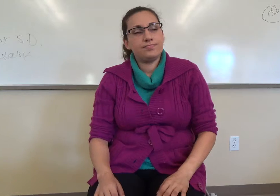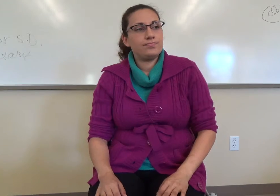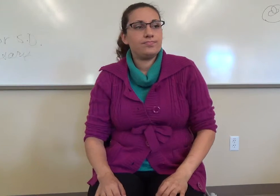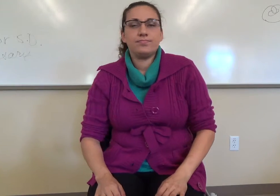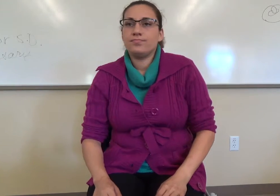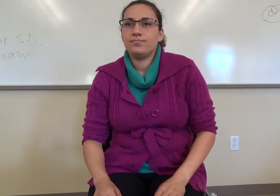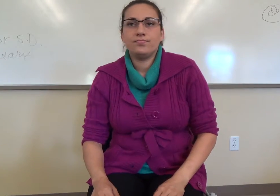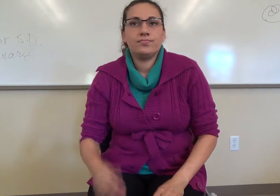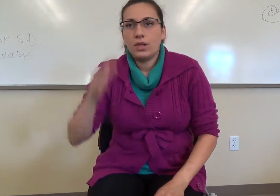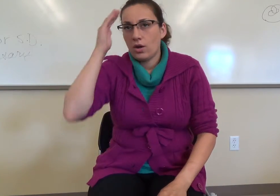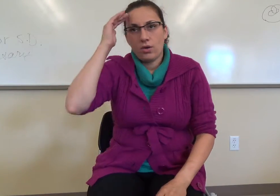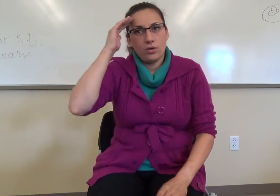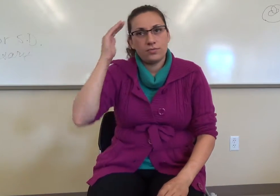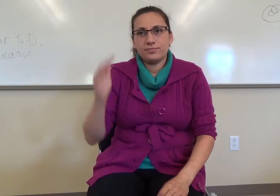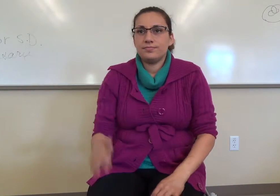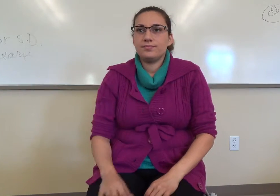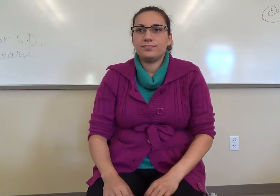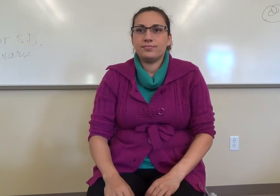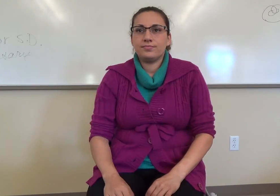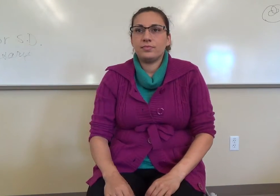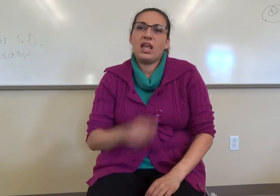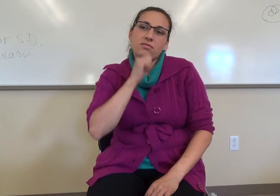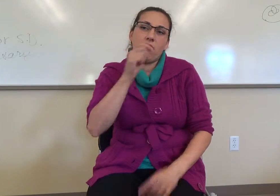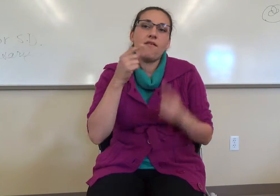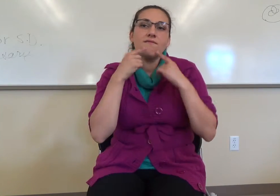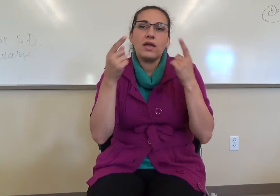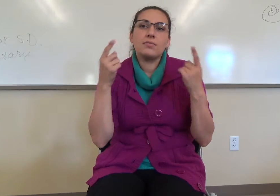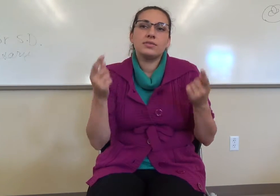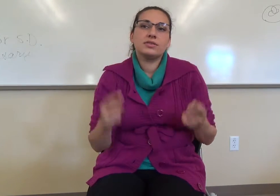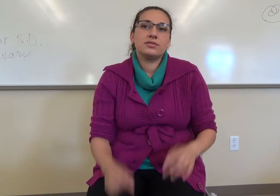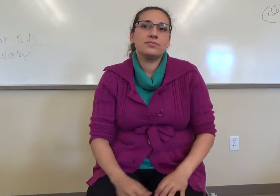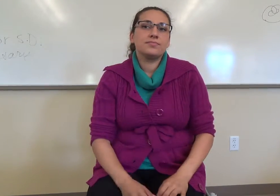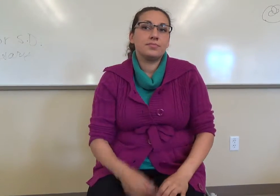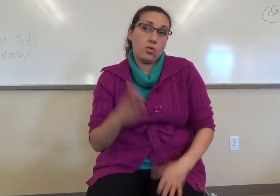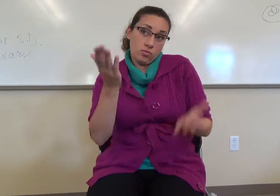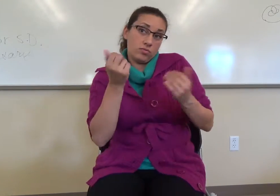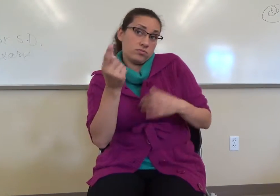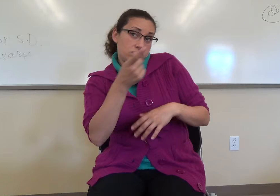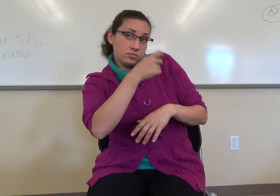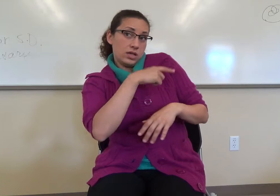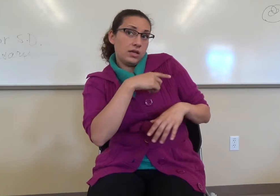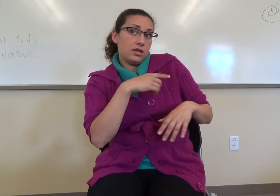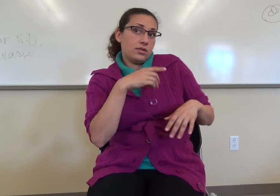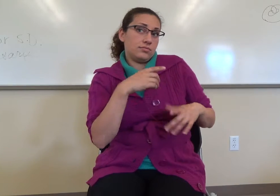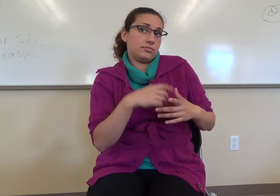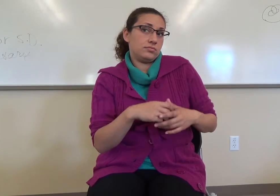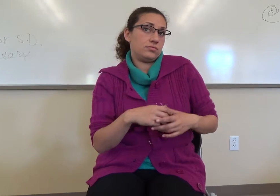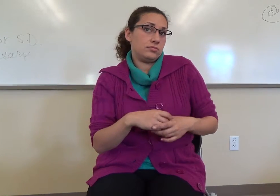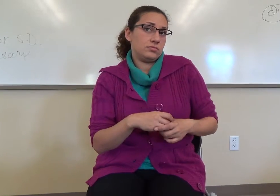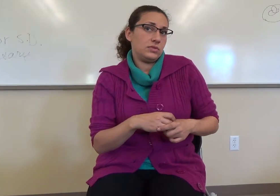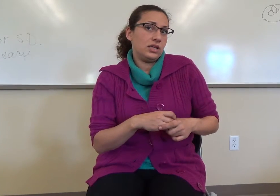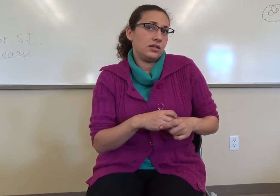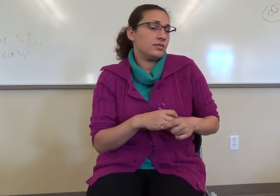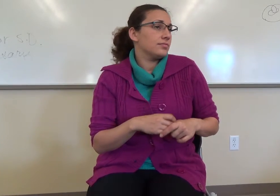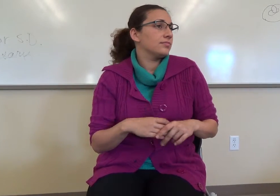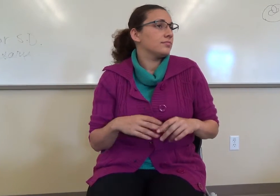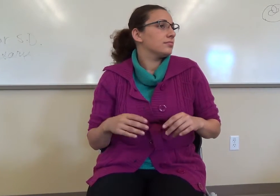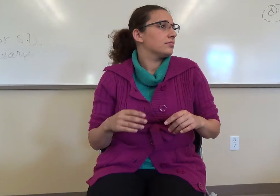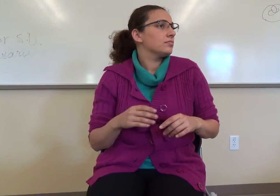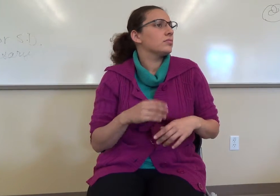Okay, so here's another unsung hero. So what are our questions about this sentence?